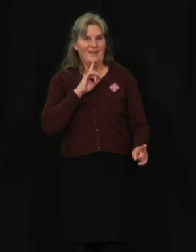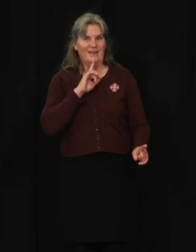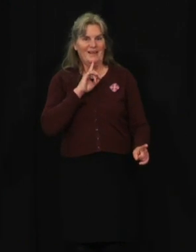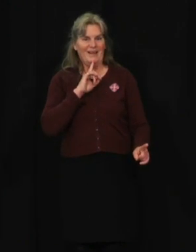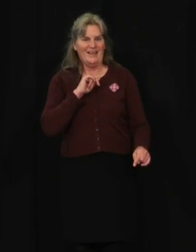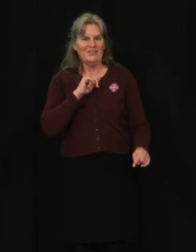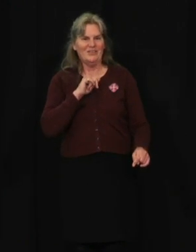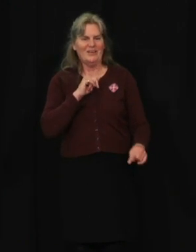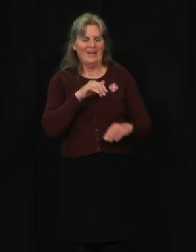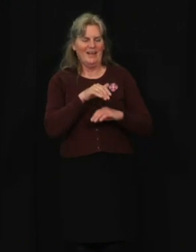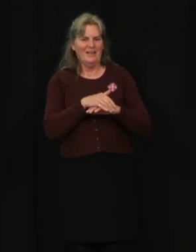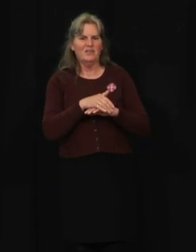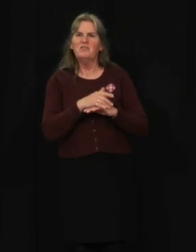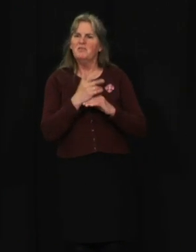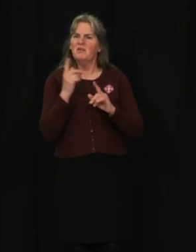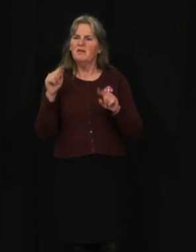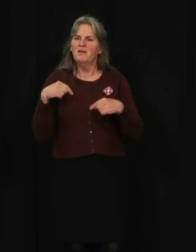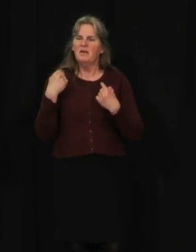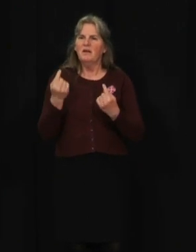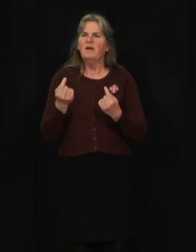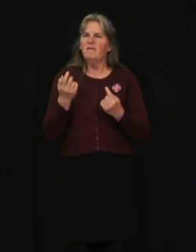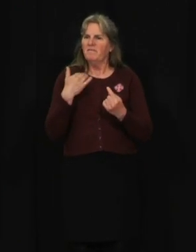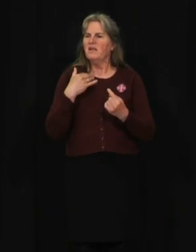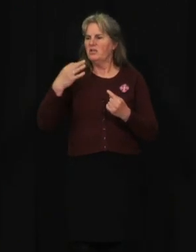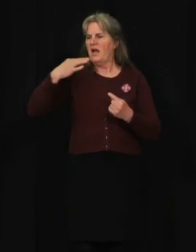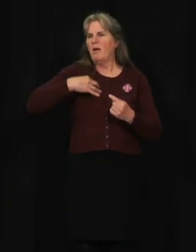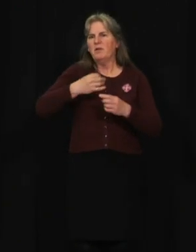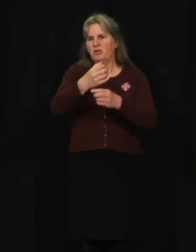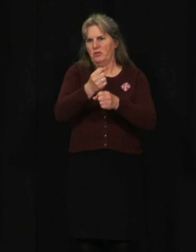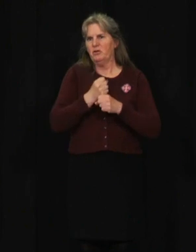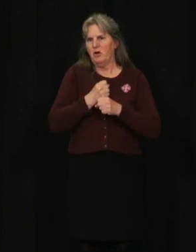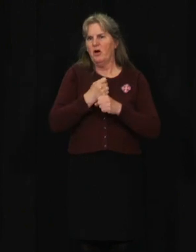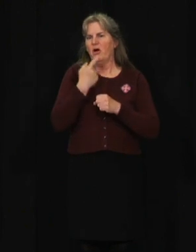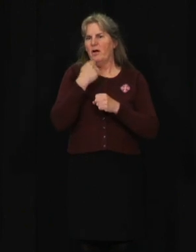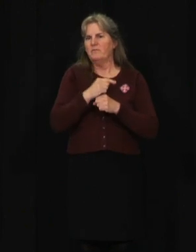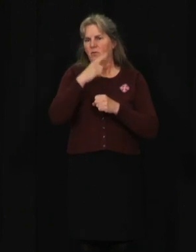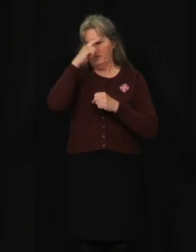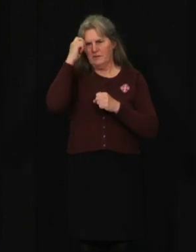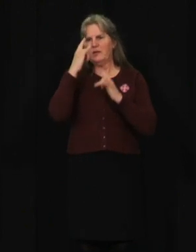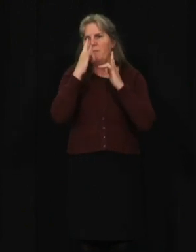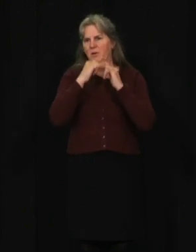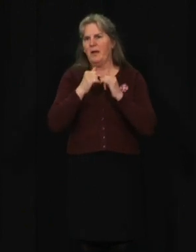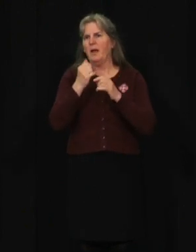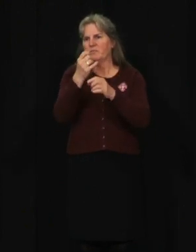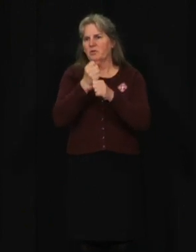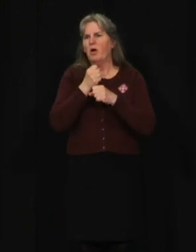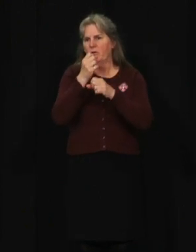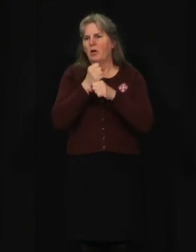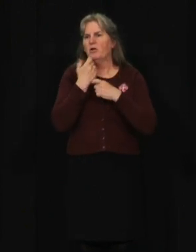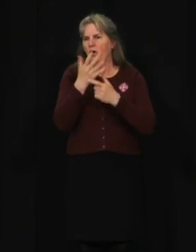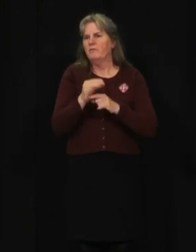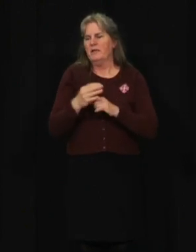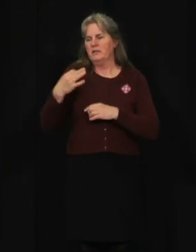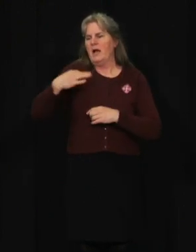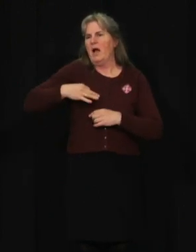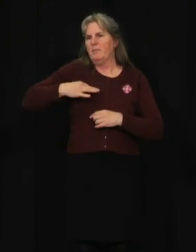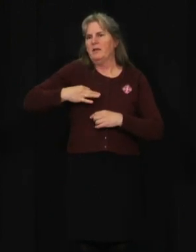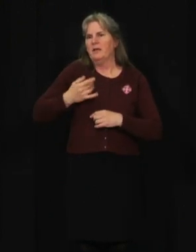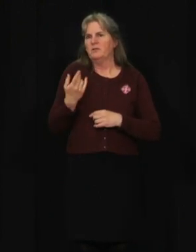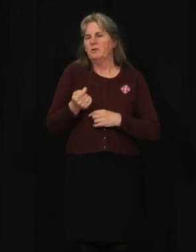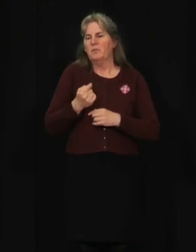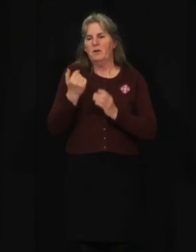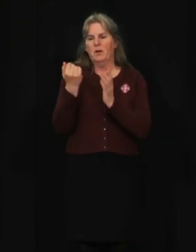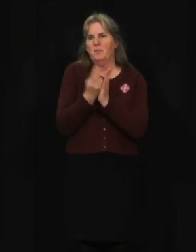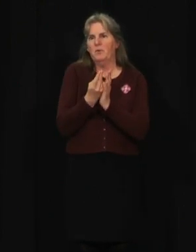just said that we're already receiving applications for camps and reviewing day camp applications. We're not in a position to